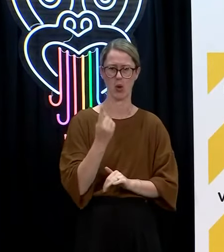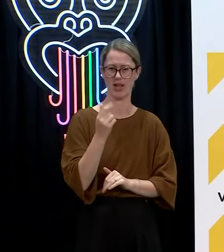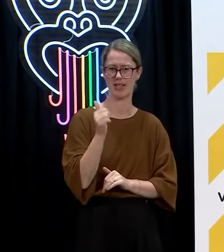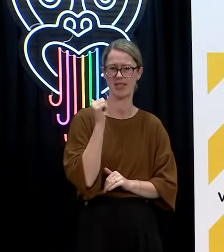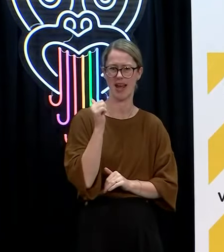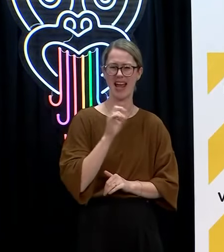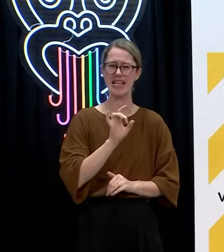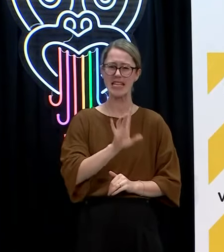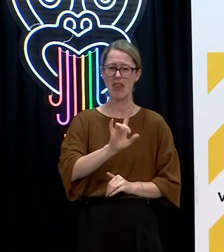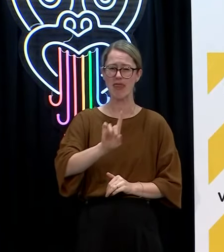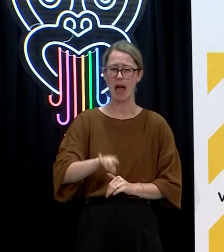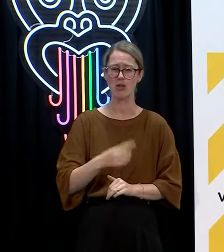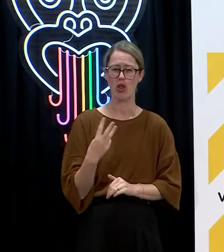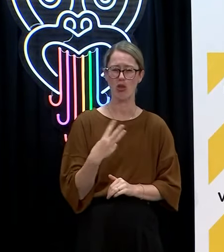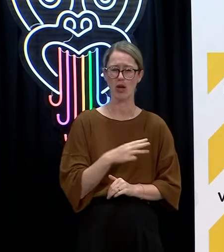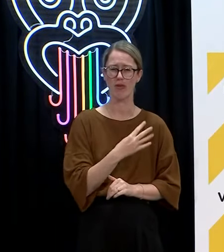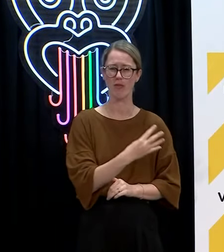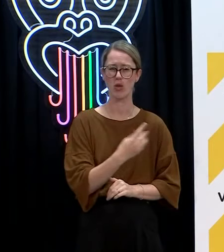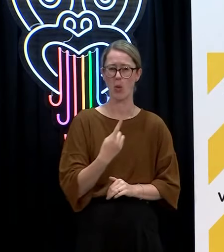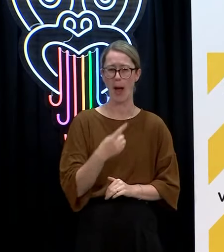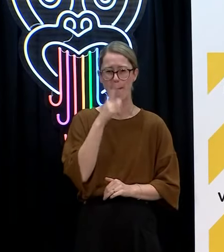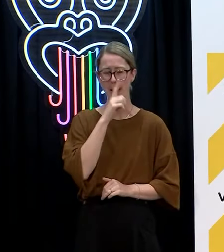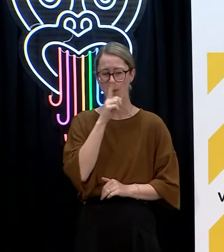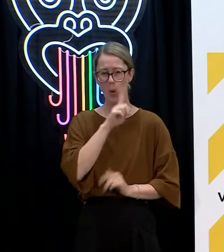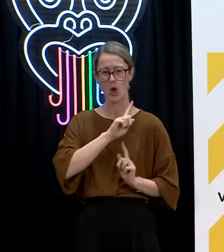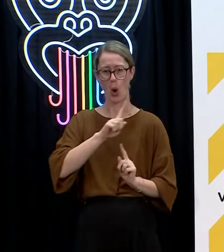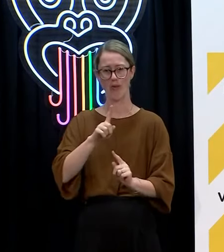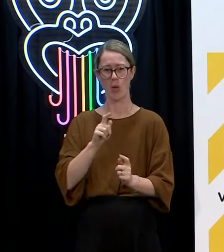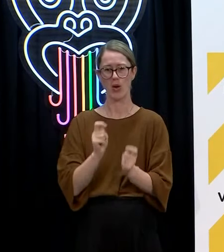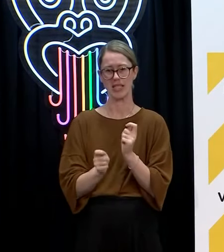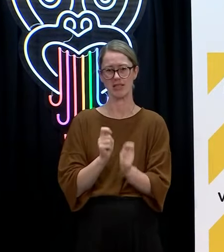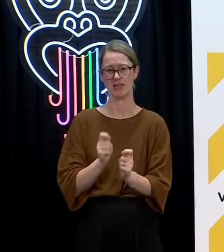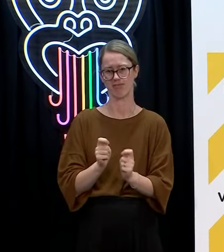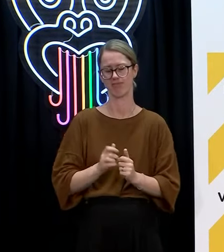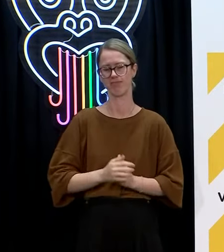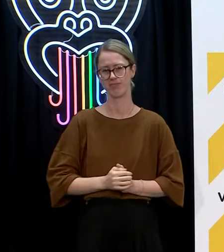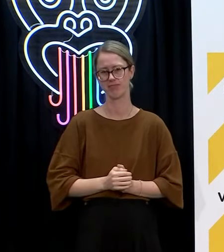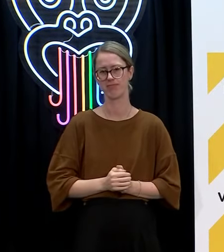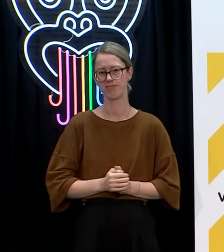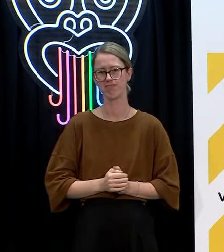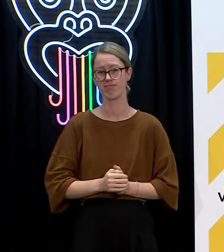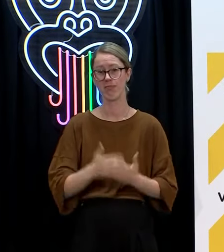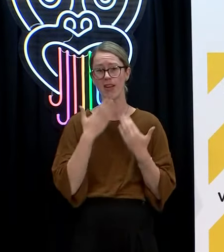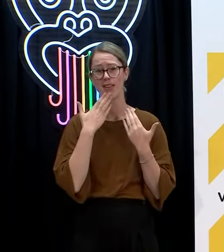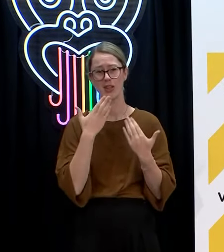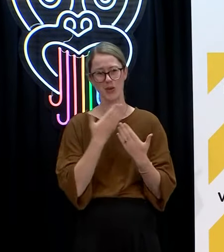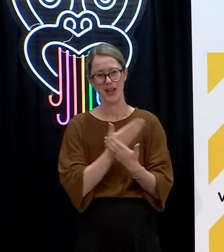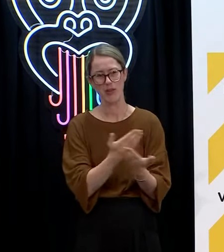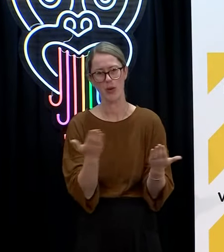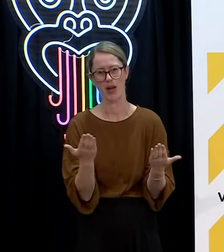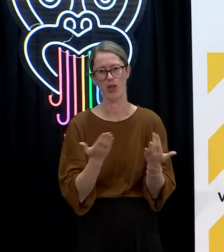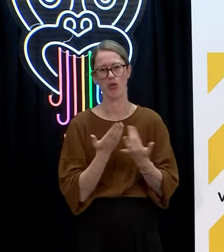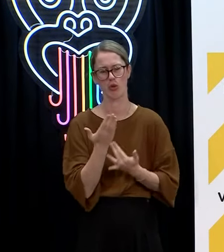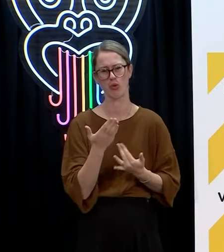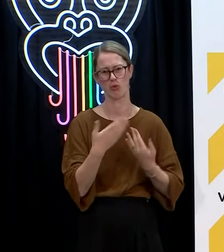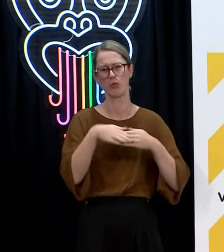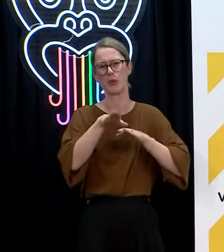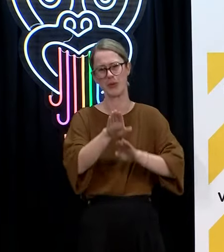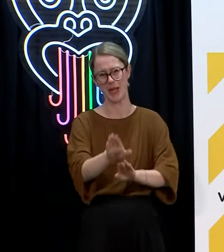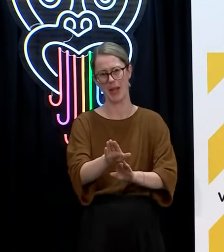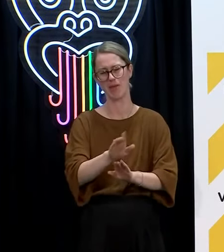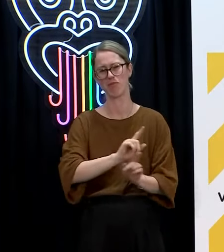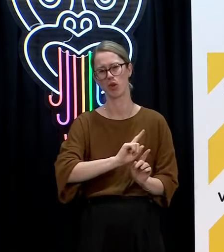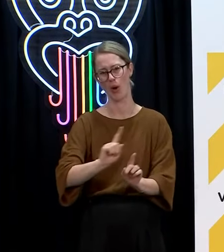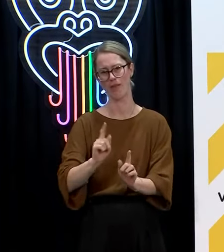yesterday with 10,341 people taking the opportunity. A huge thank you to everyone across the motu as well who's